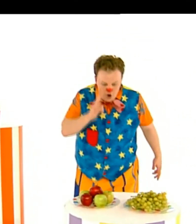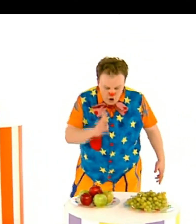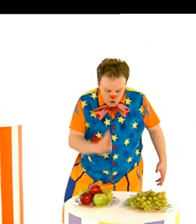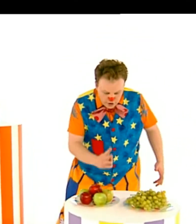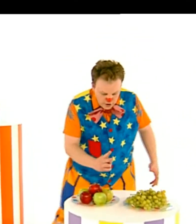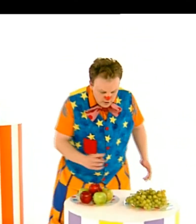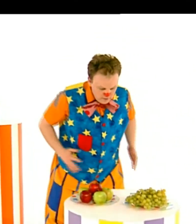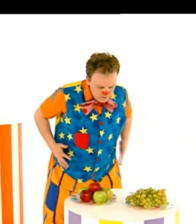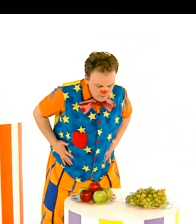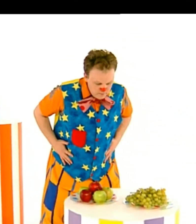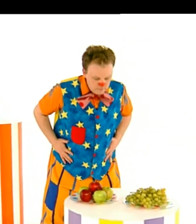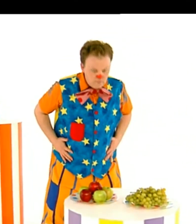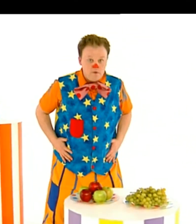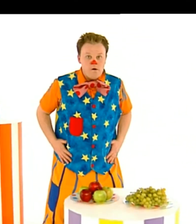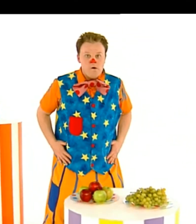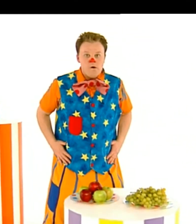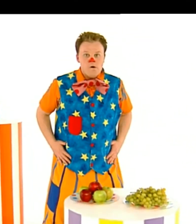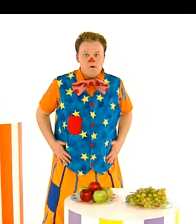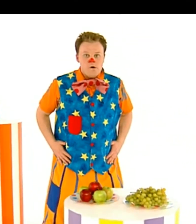Look. What's that, Mr. Tumble?